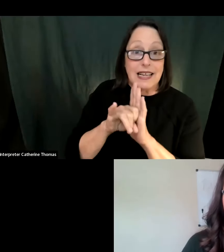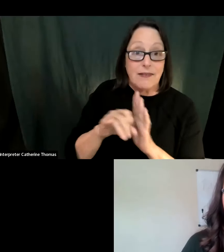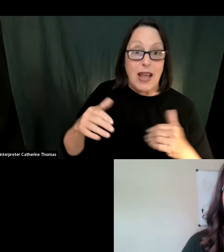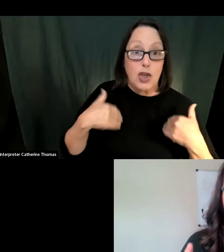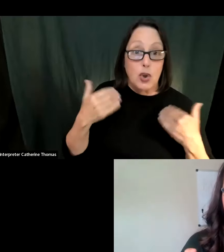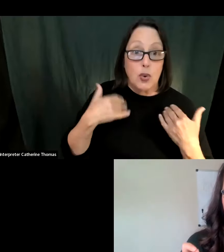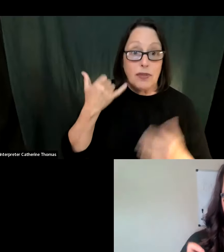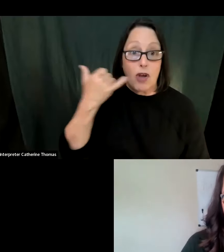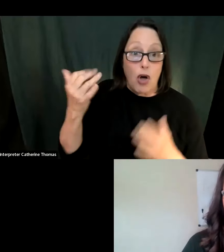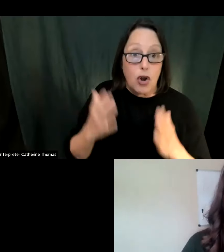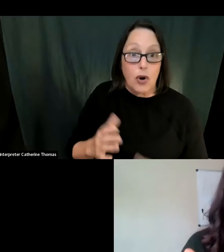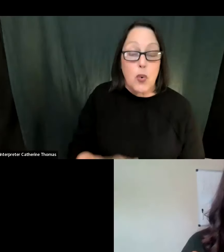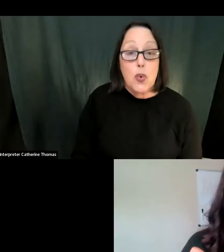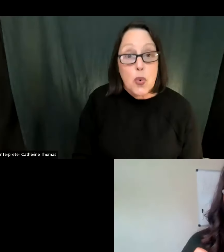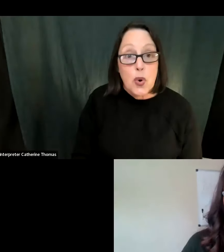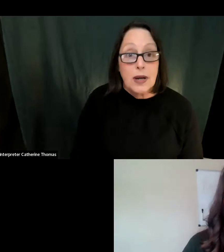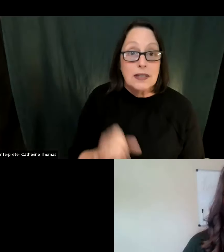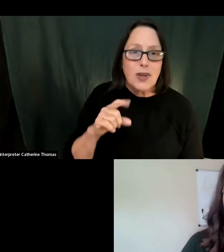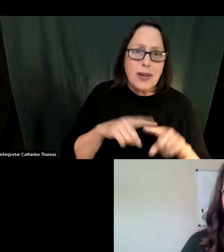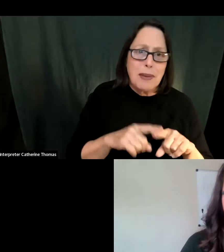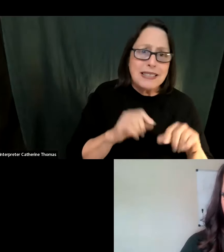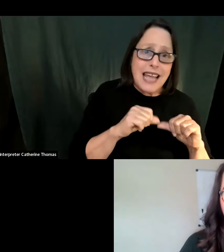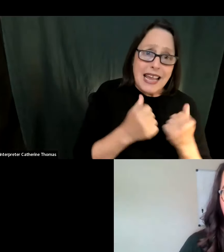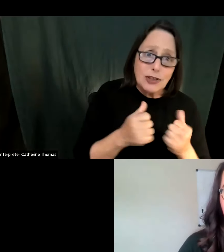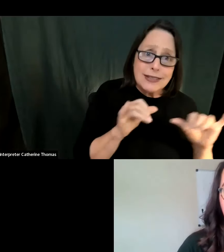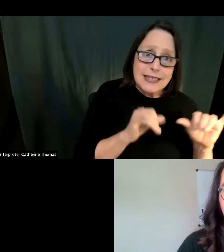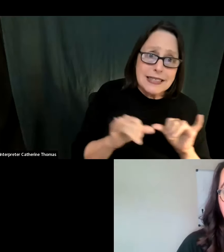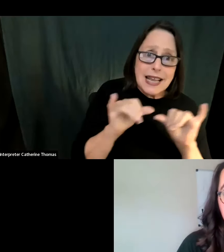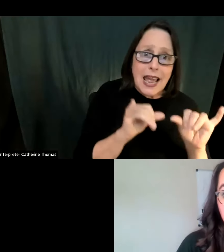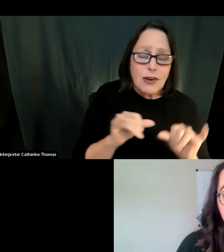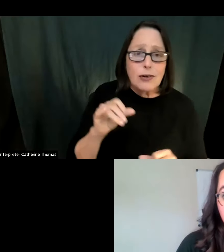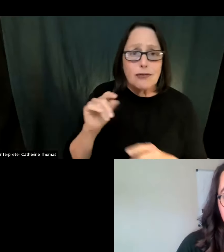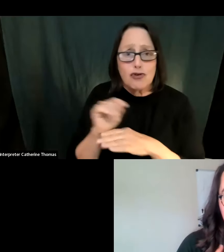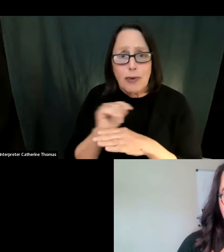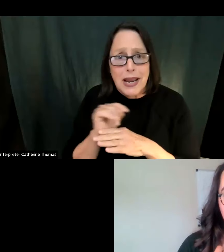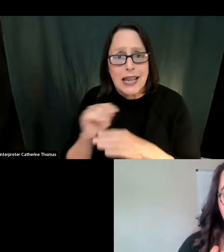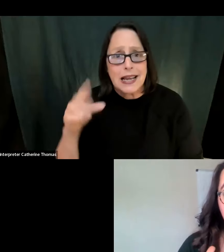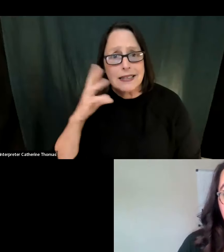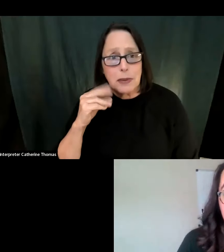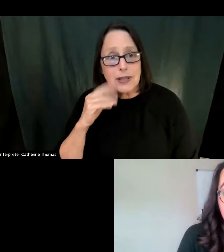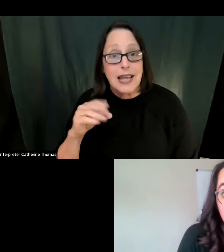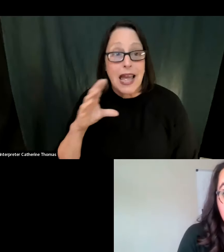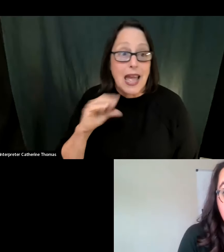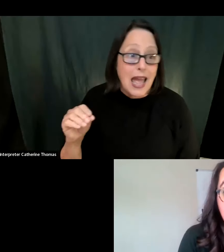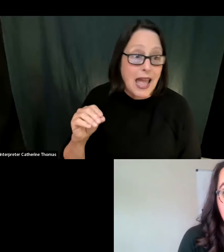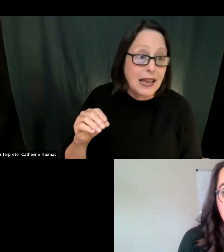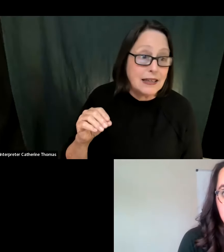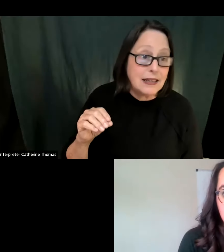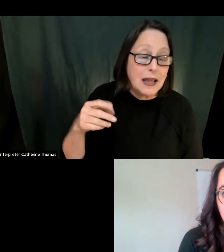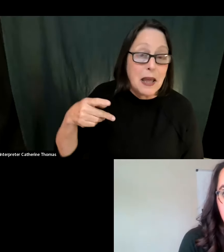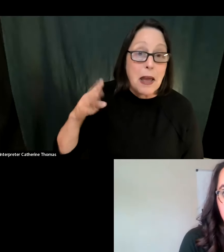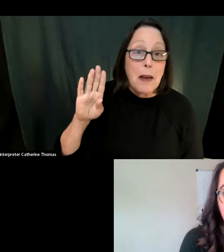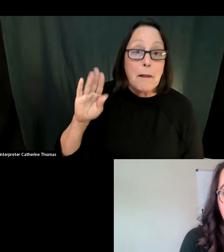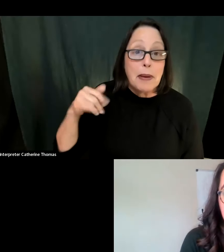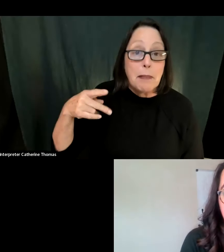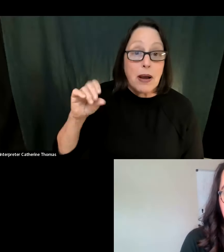is dependent on agency standards, training, experience. And Bipasha, to your point, these are your human beings